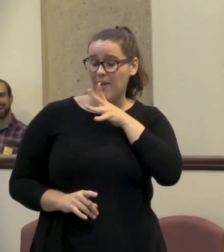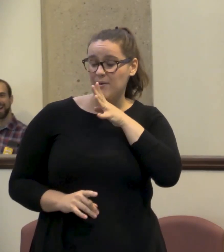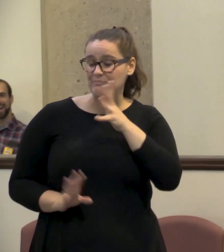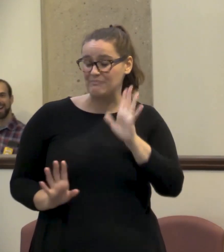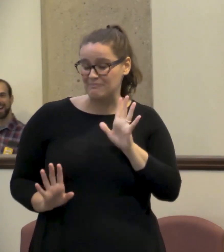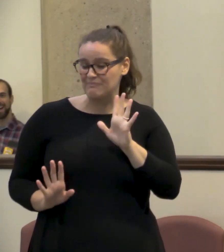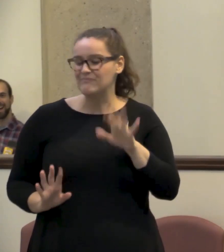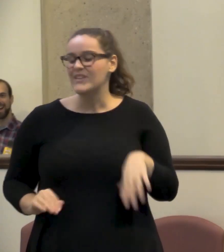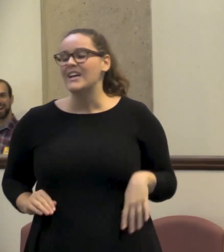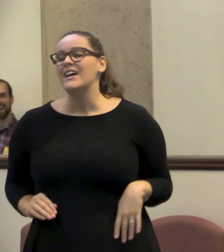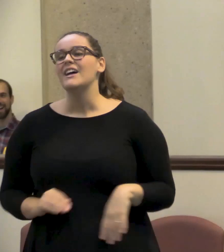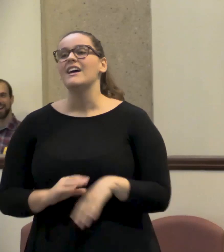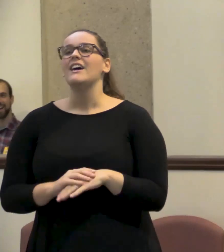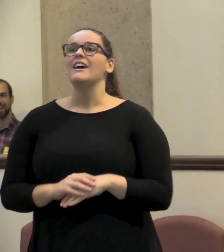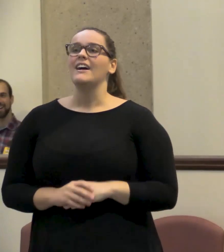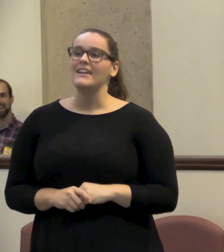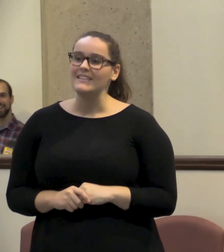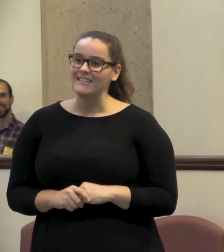But